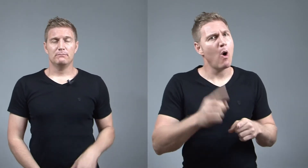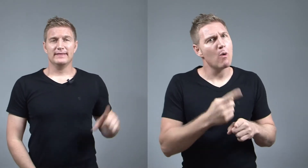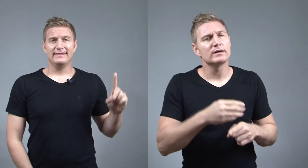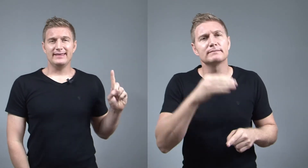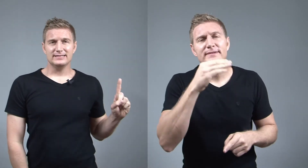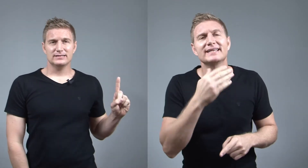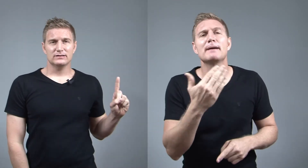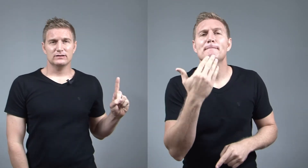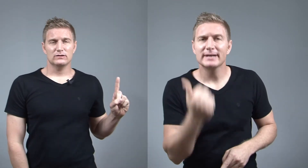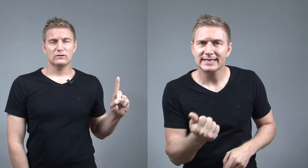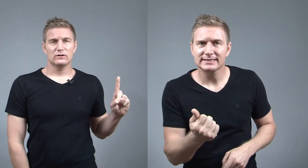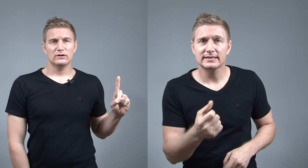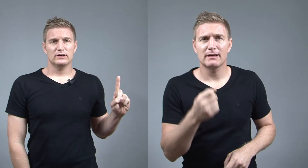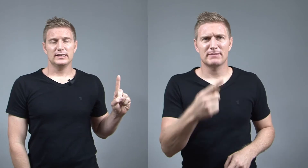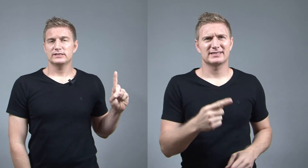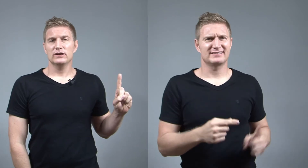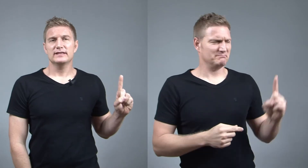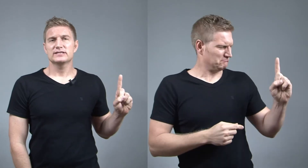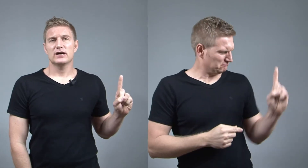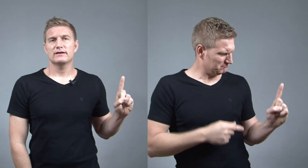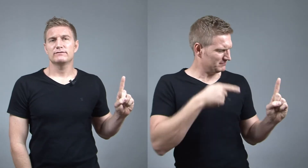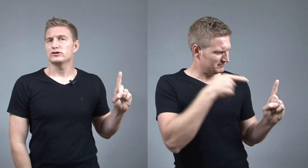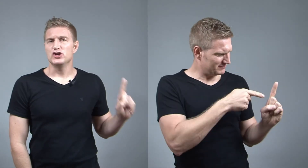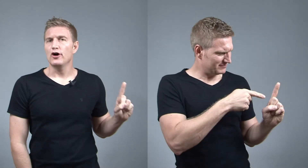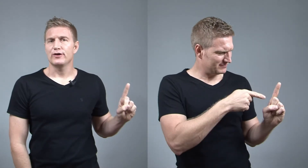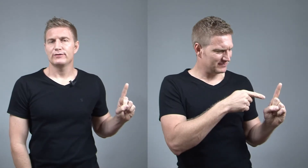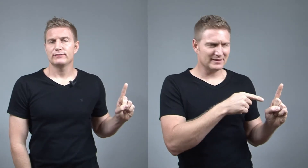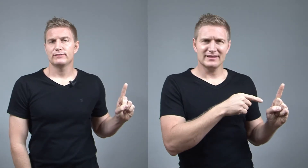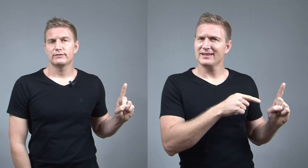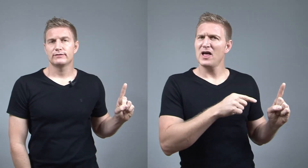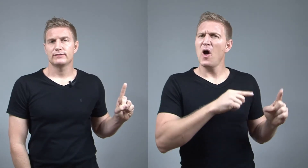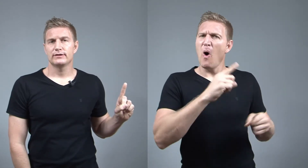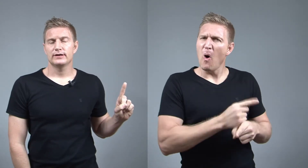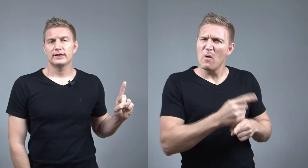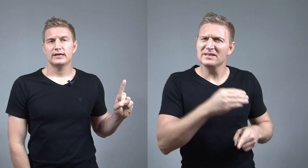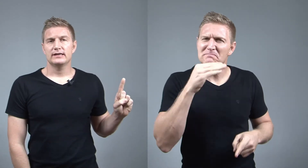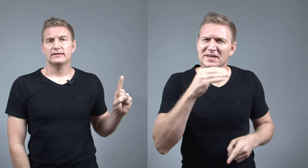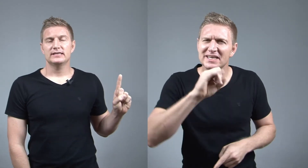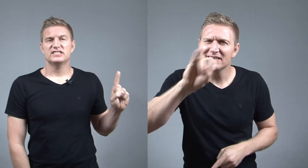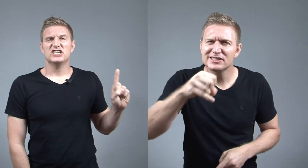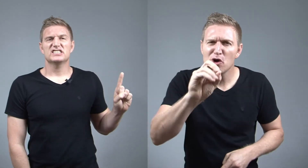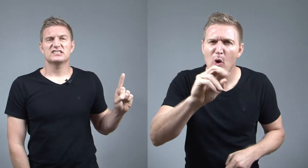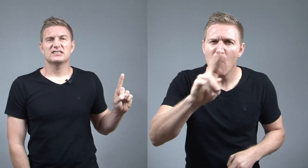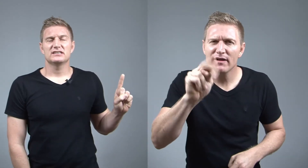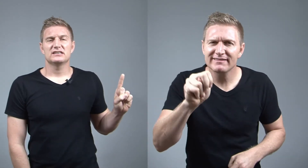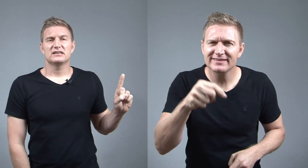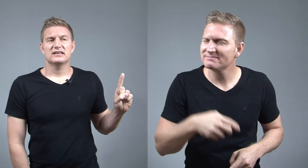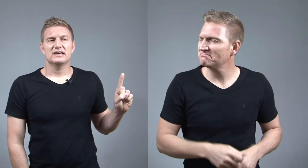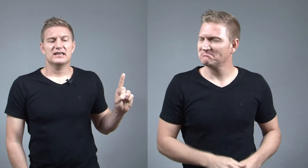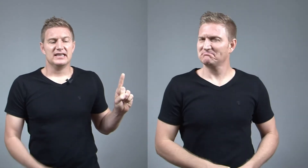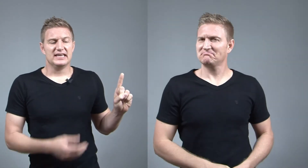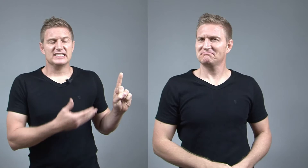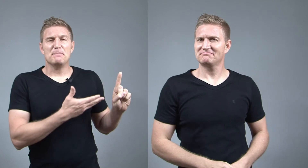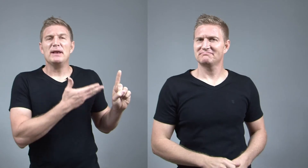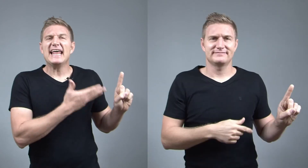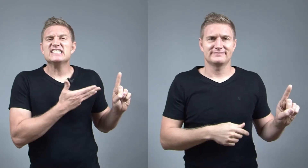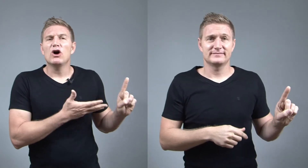But this is not the sign for John. This just is a